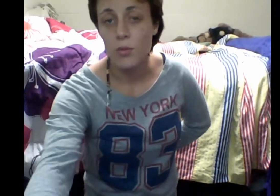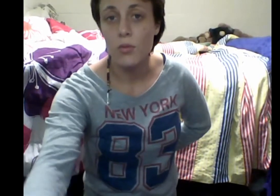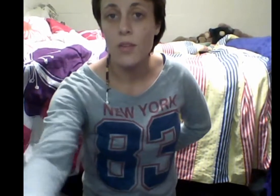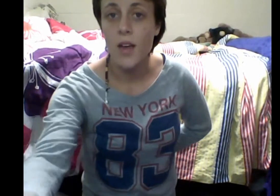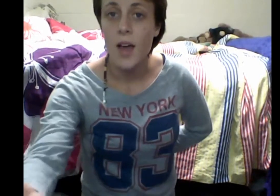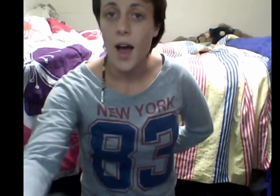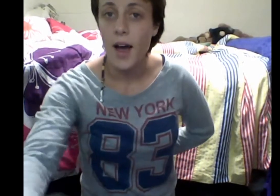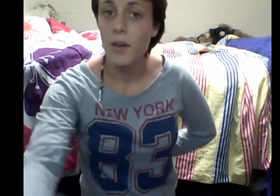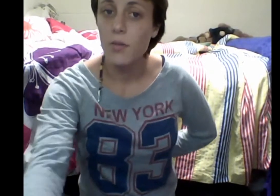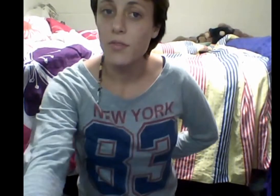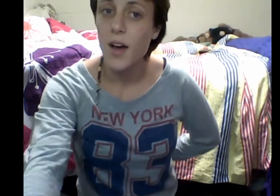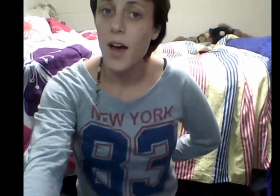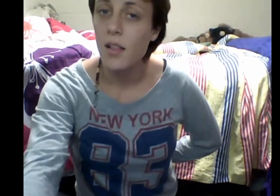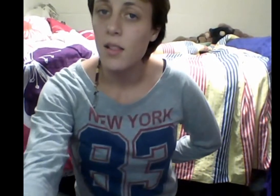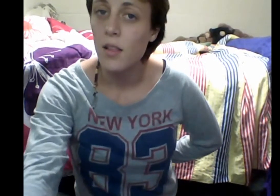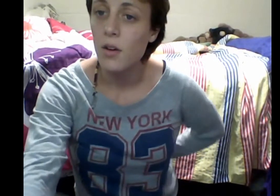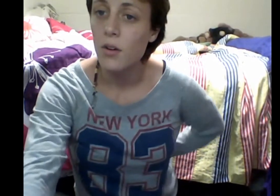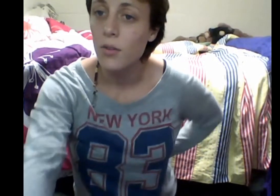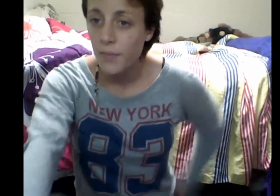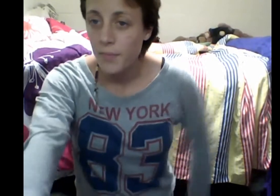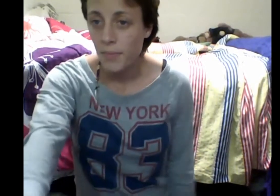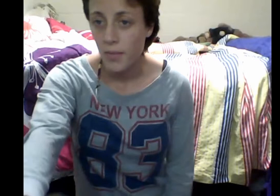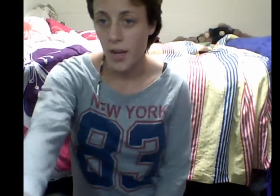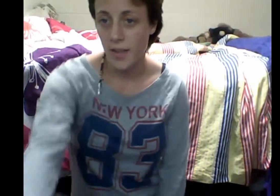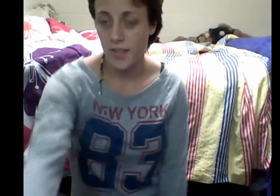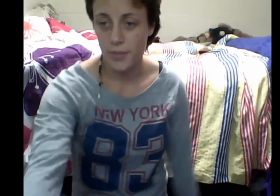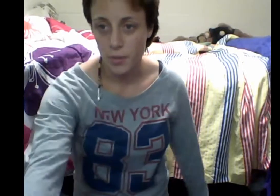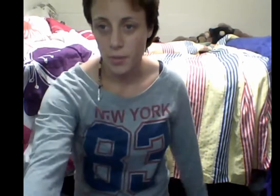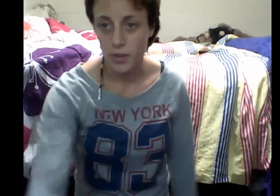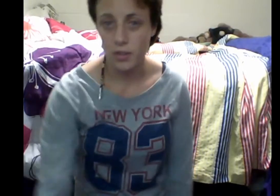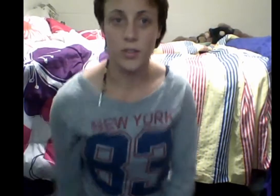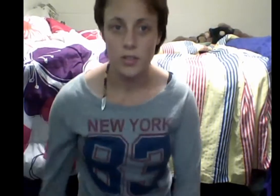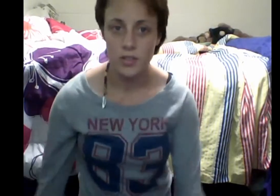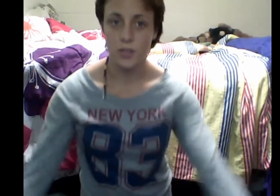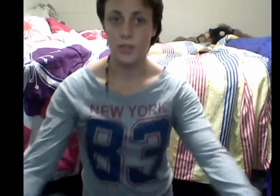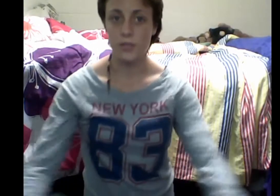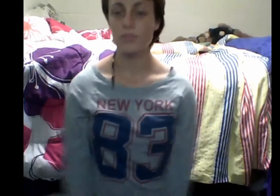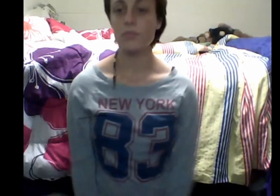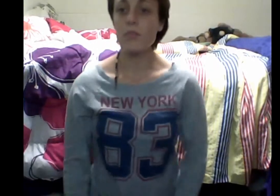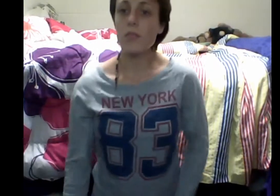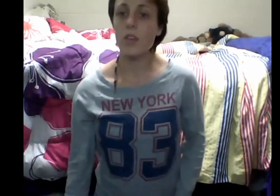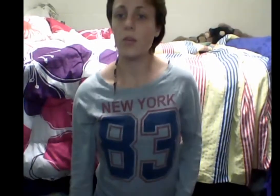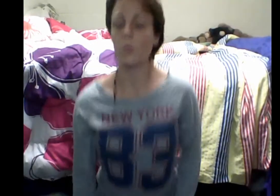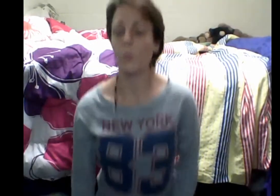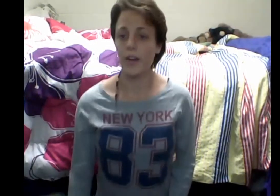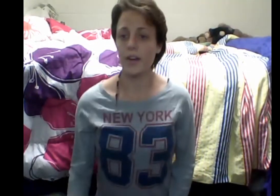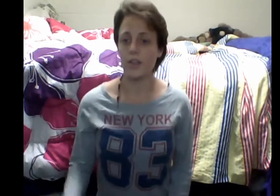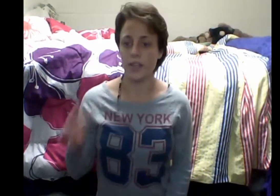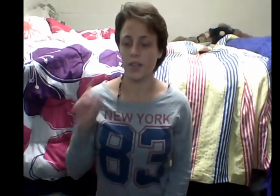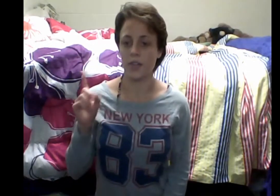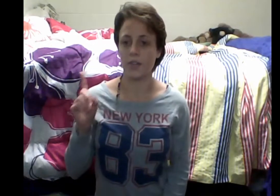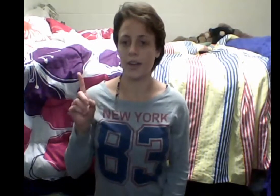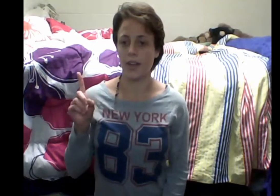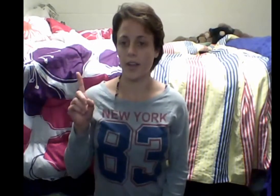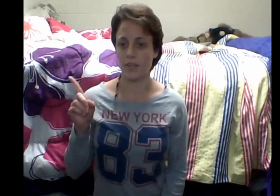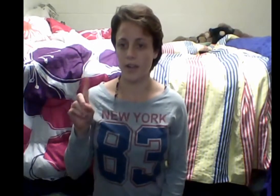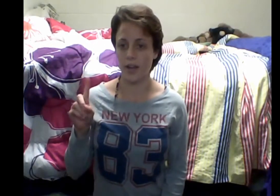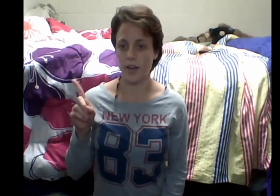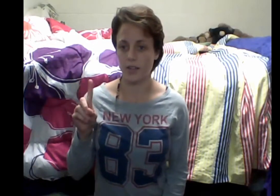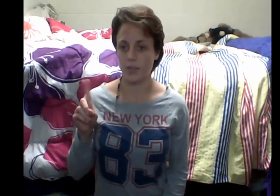move. I will follow." And that's the first part we're gonna learn. So, where you take your right hand and kind of